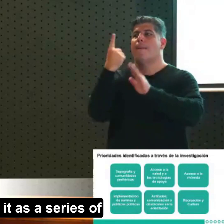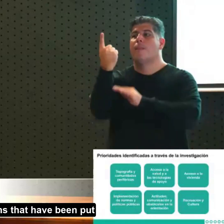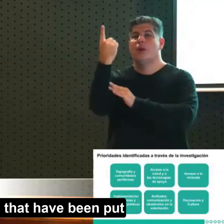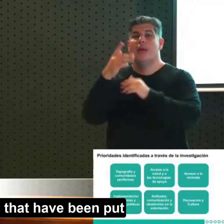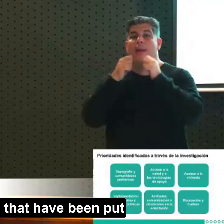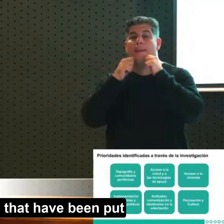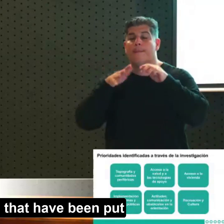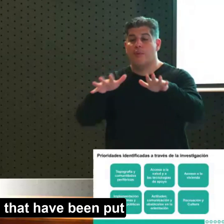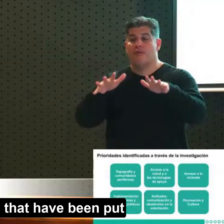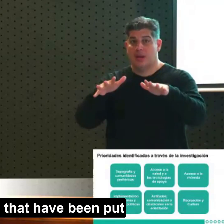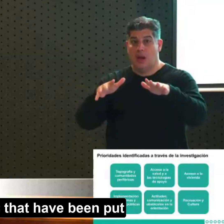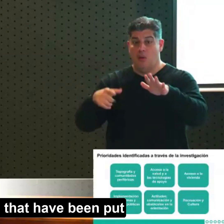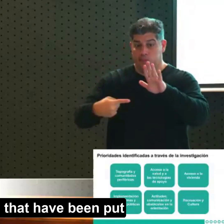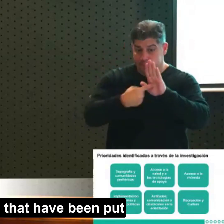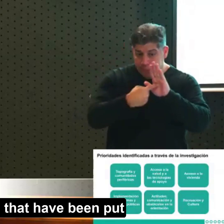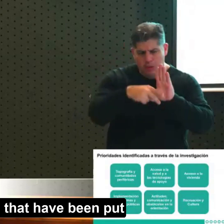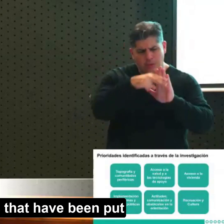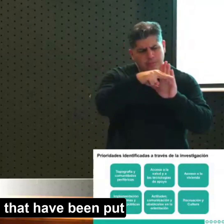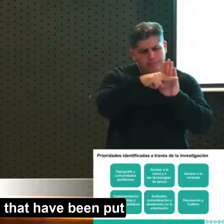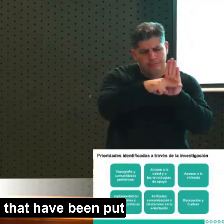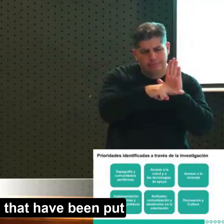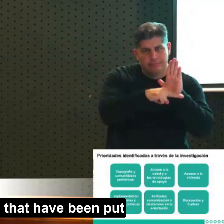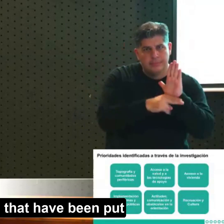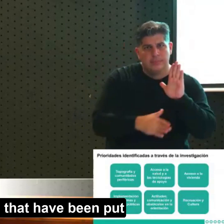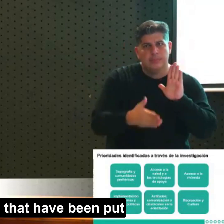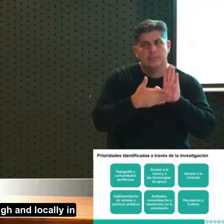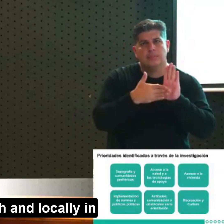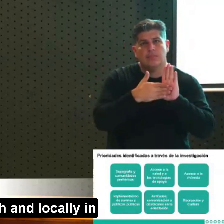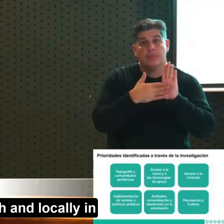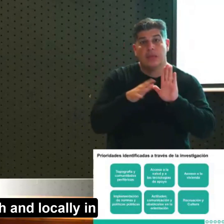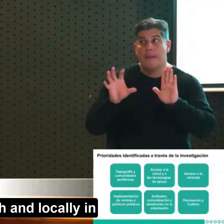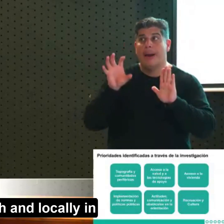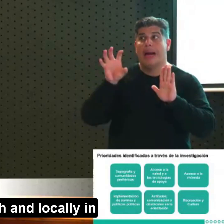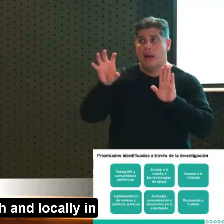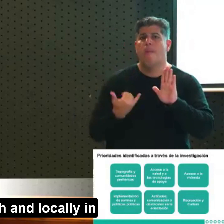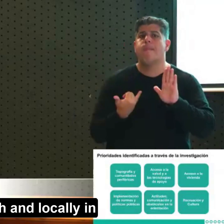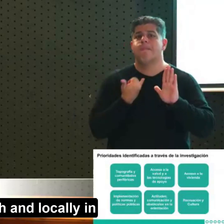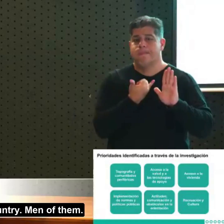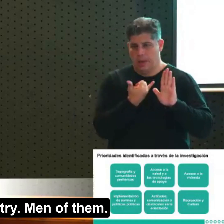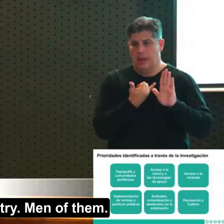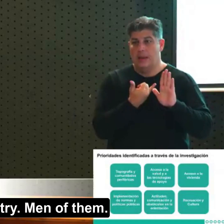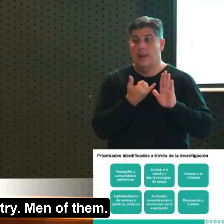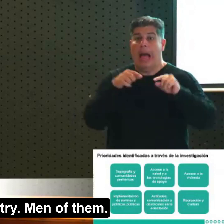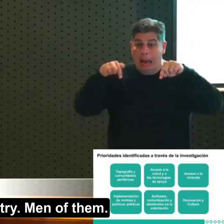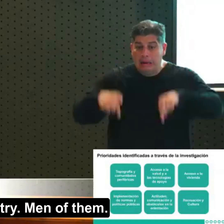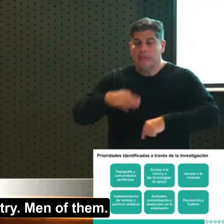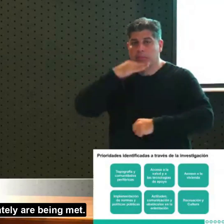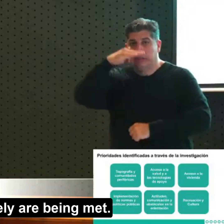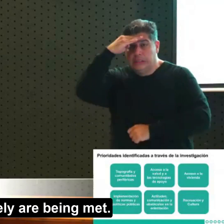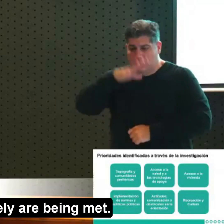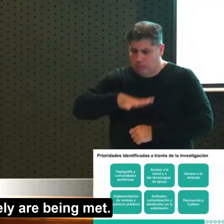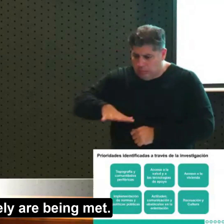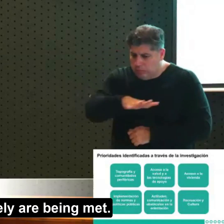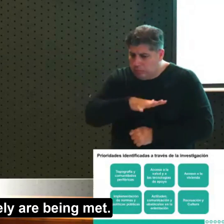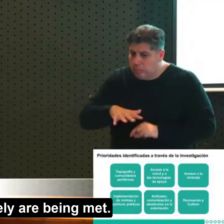a series of regulations that have been put through and locally in the country. Many of